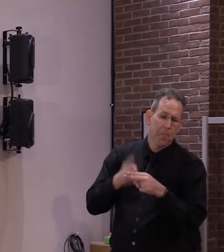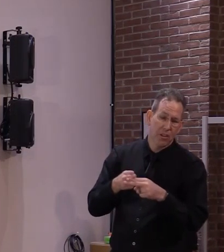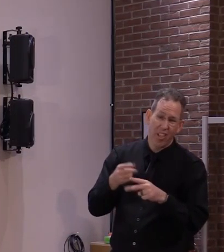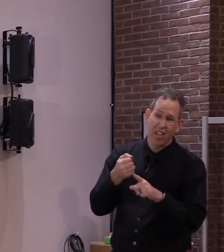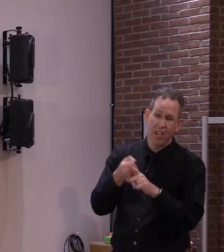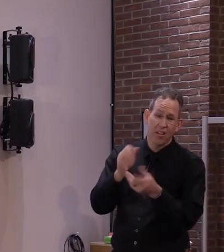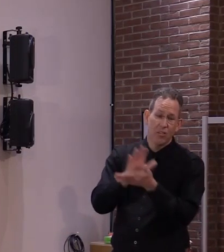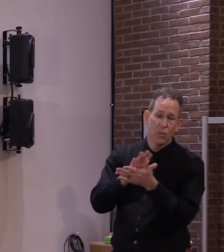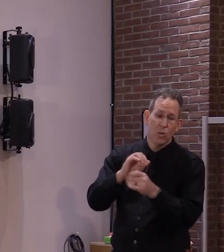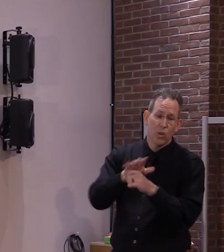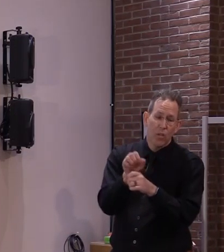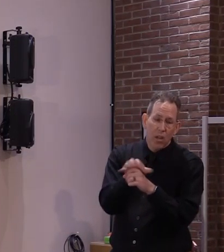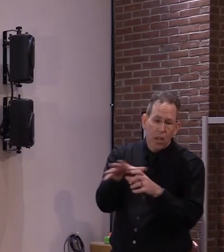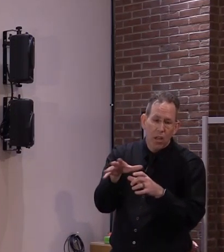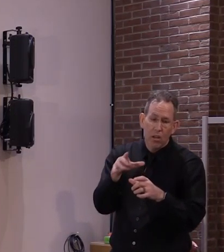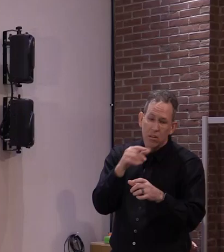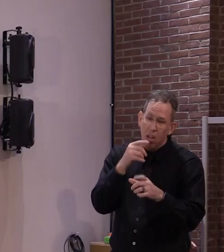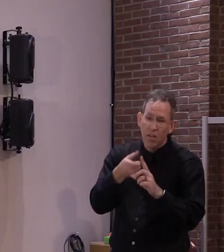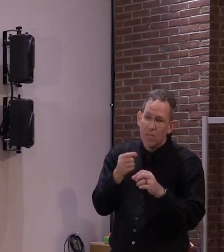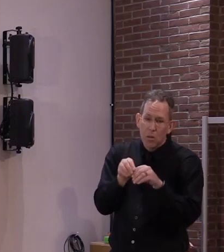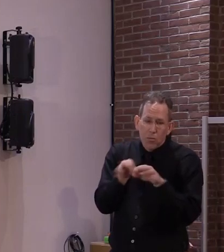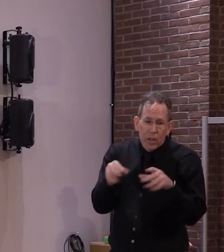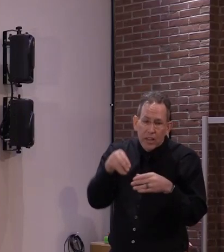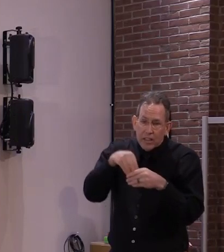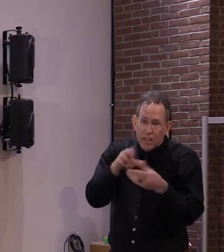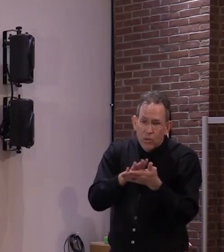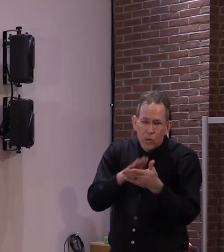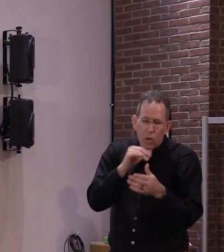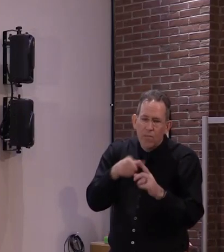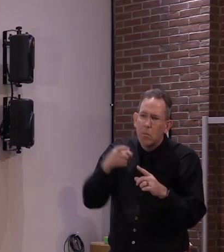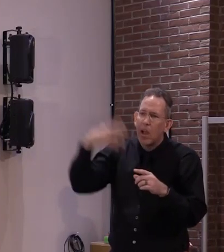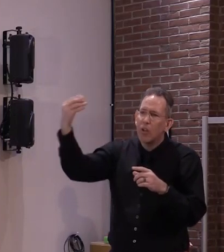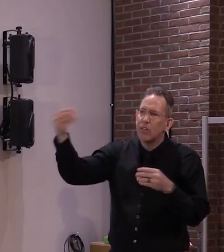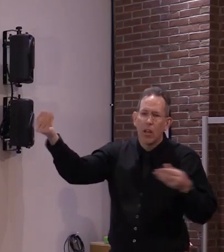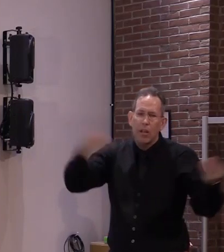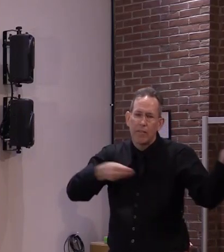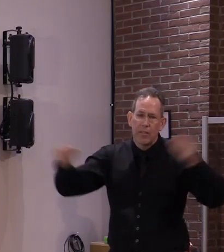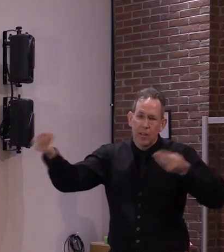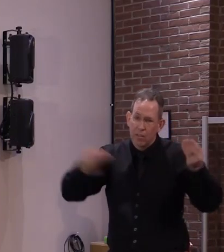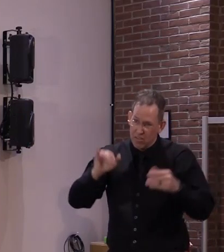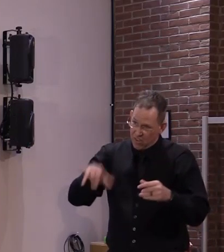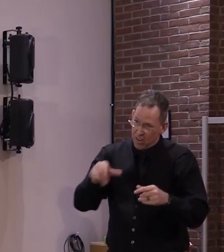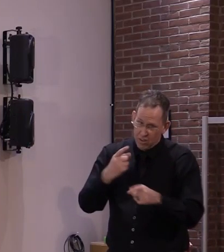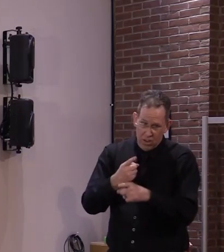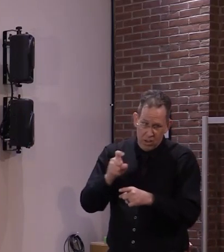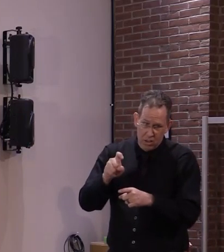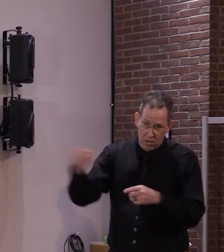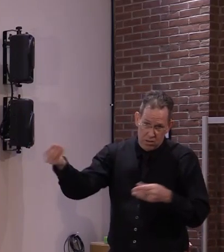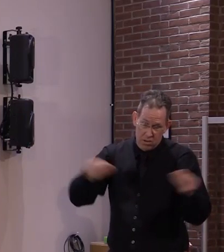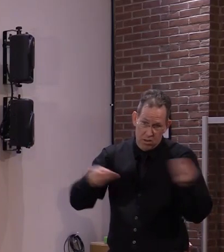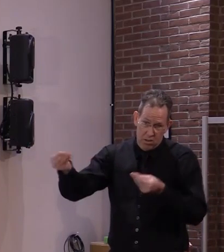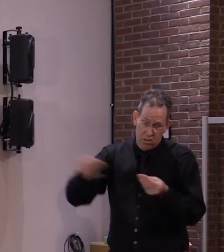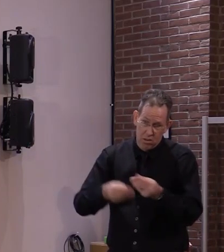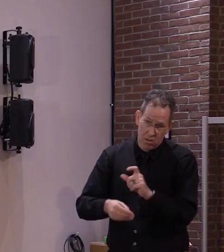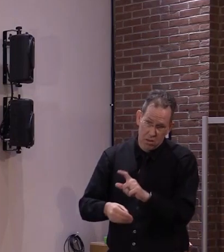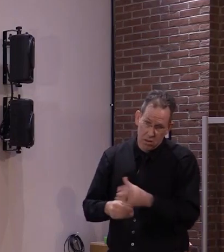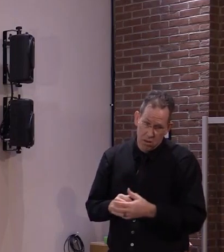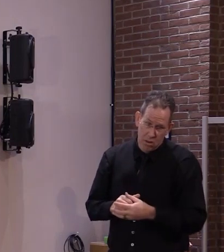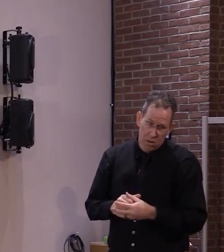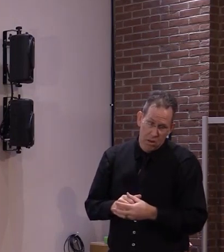cases. This particular instance seems to make it be a little different than that, or an exception to that rule. Is there